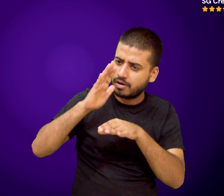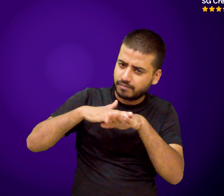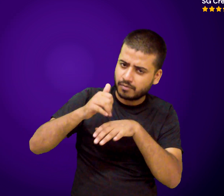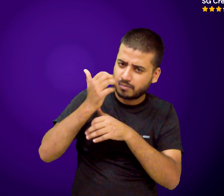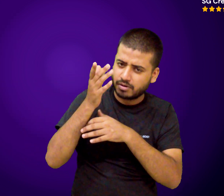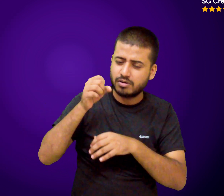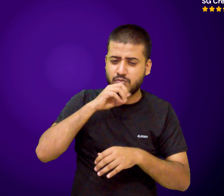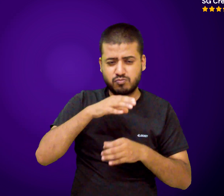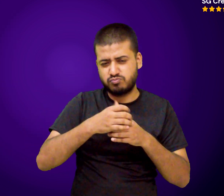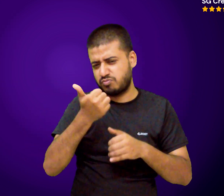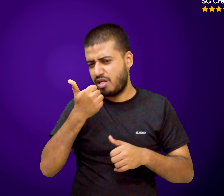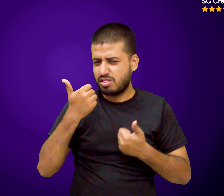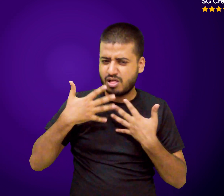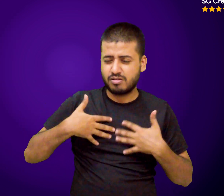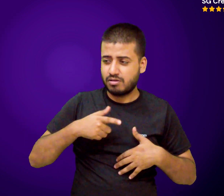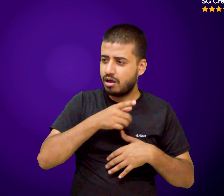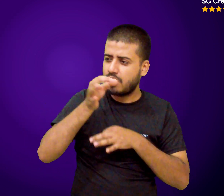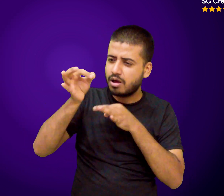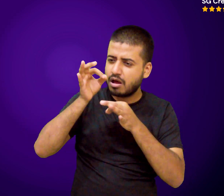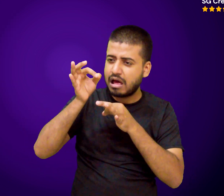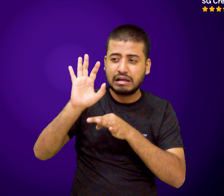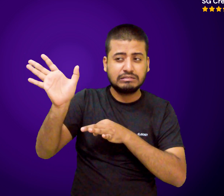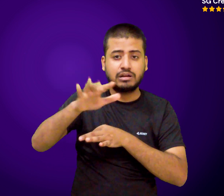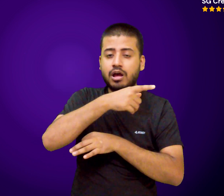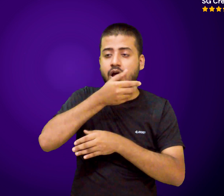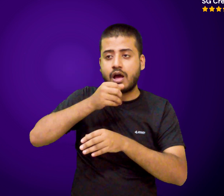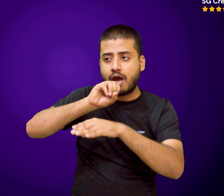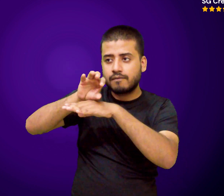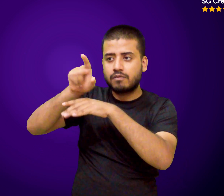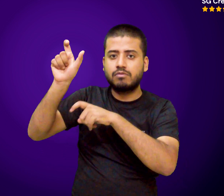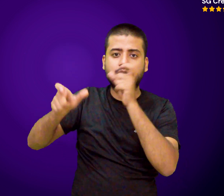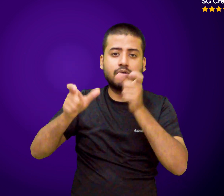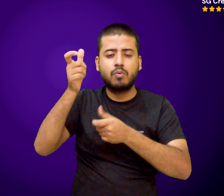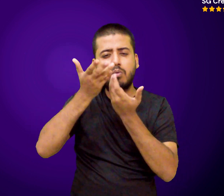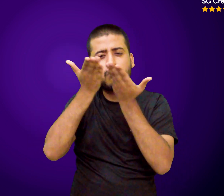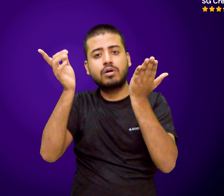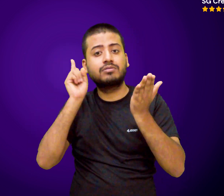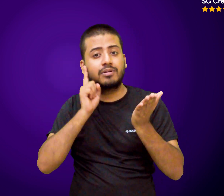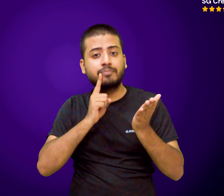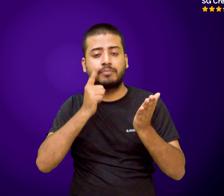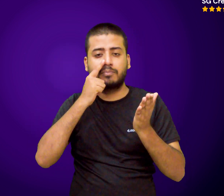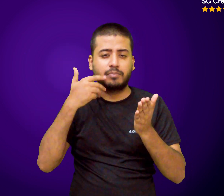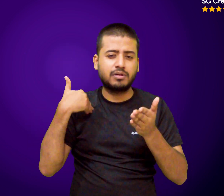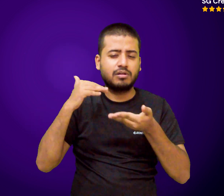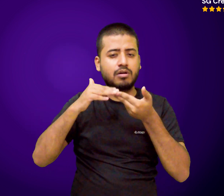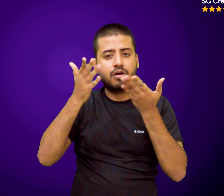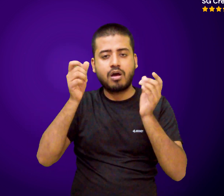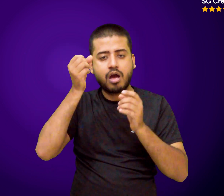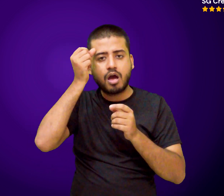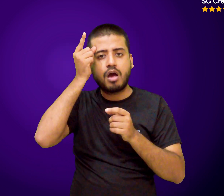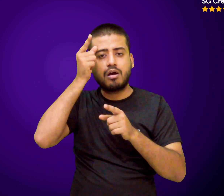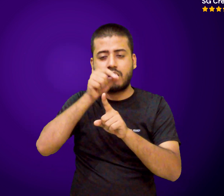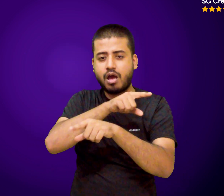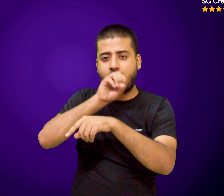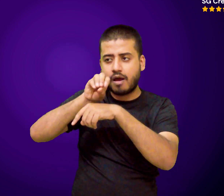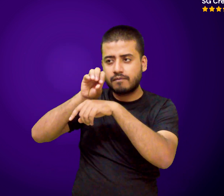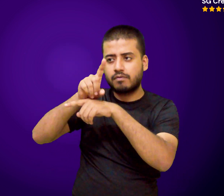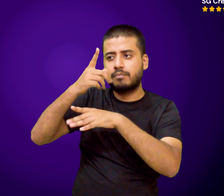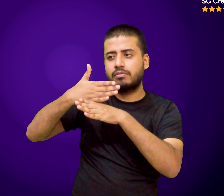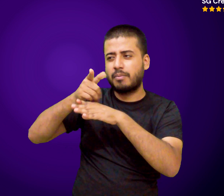water. Impact on water bodies. Wine production can have environmental impacts on water bodies through wastewater discharge, which